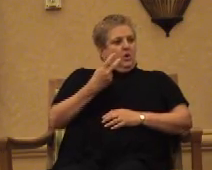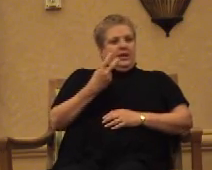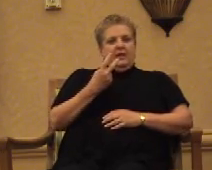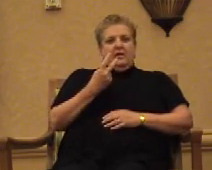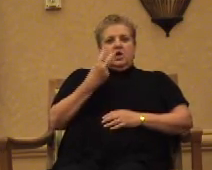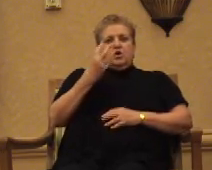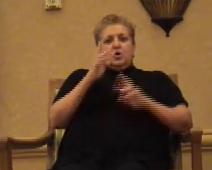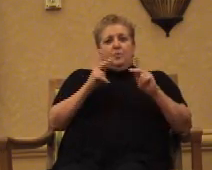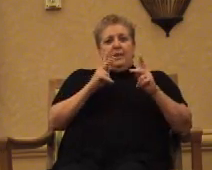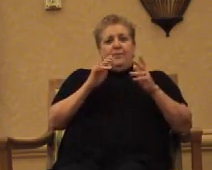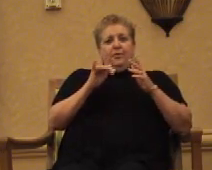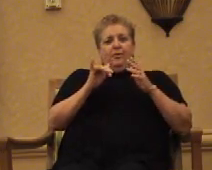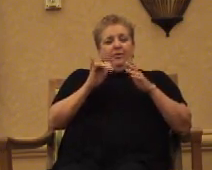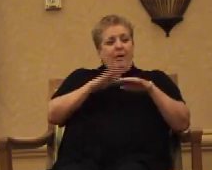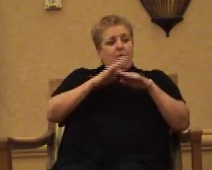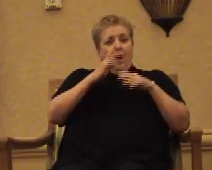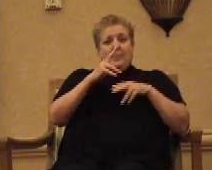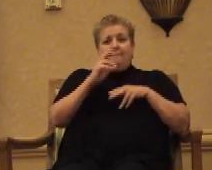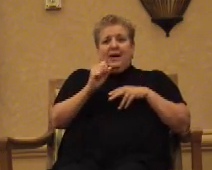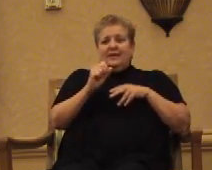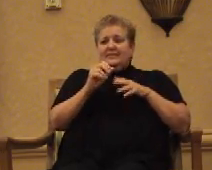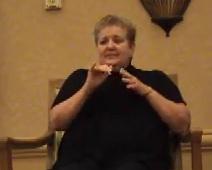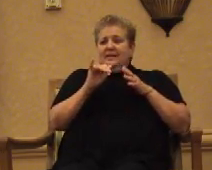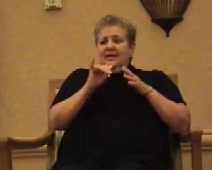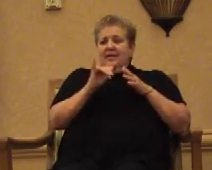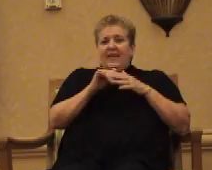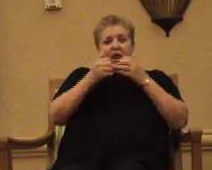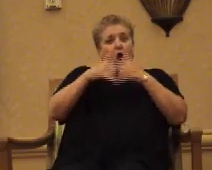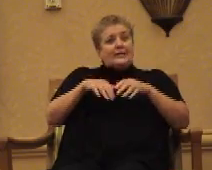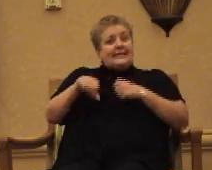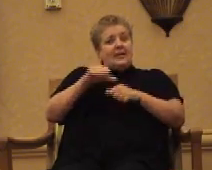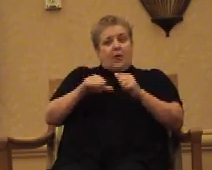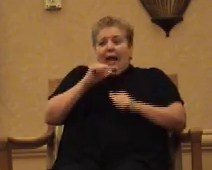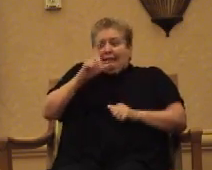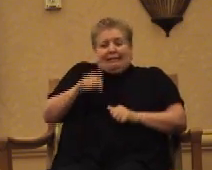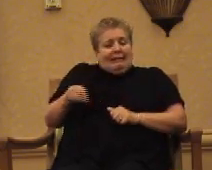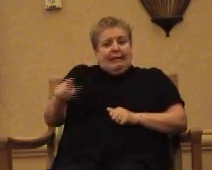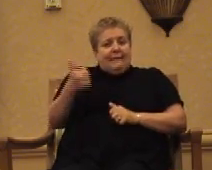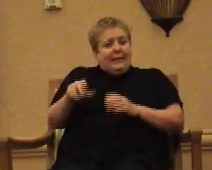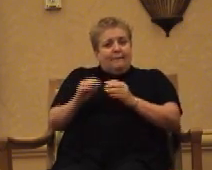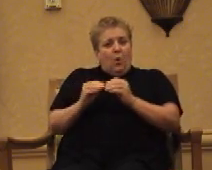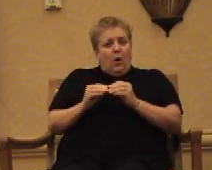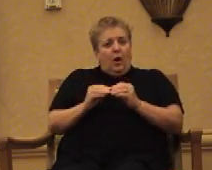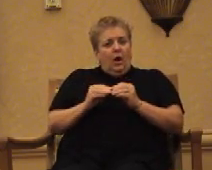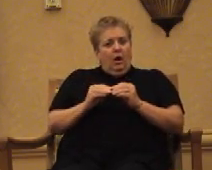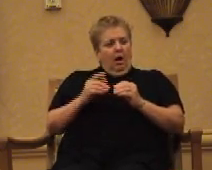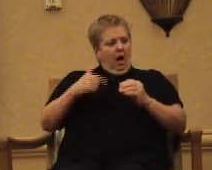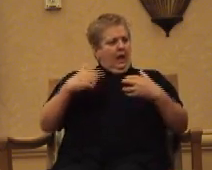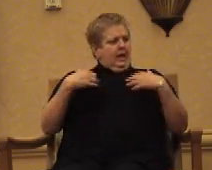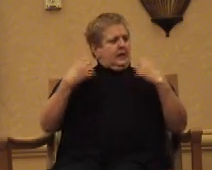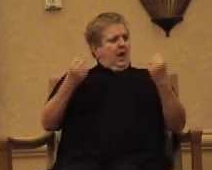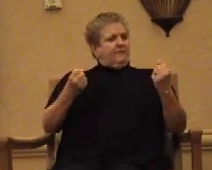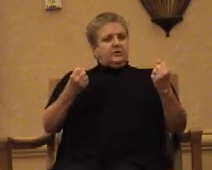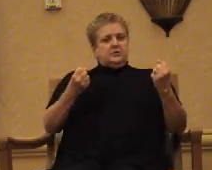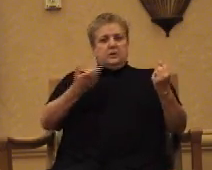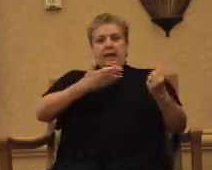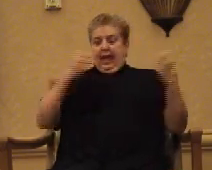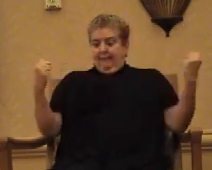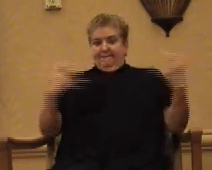on the way there, and I didn't need him anymore. Because I have confidence or I don't have fear. And I walked into